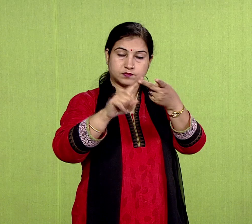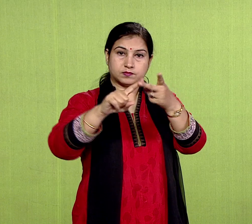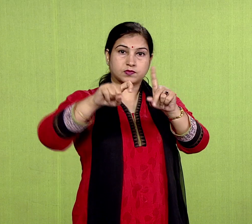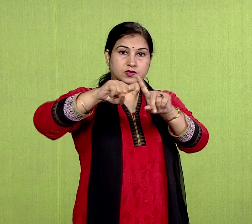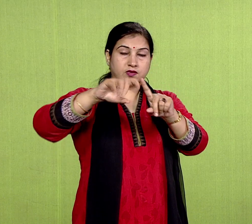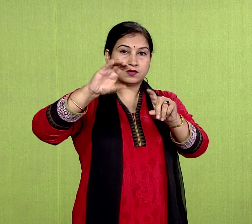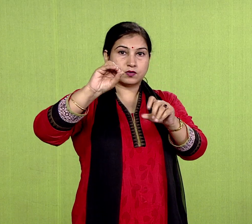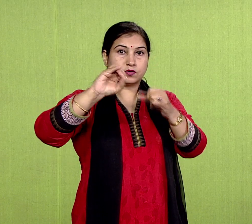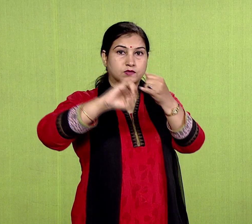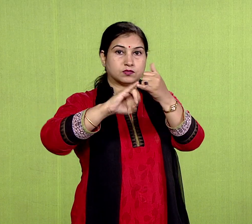and Avanti.